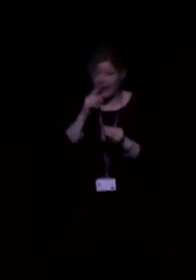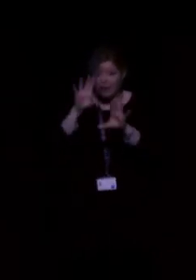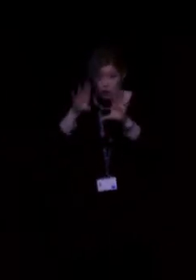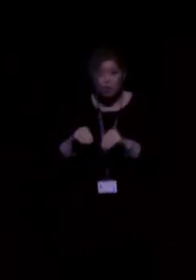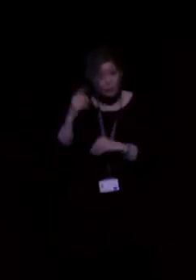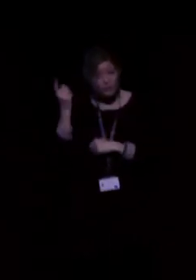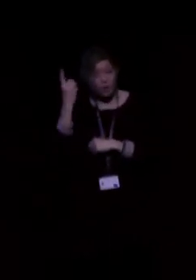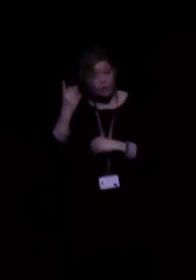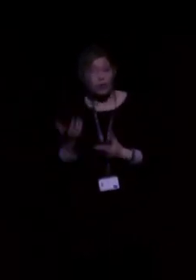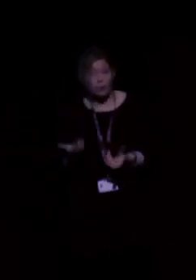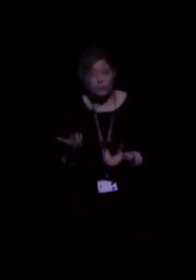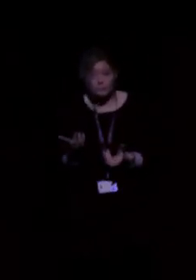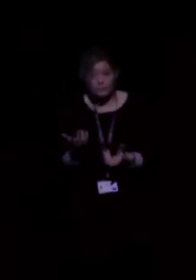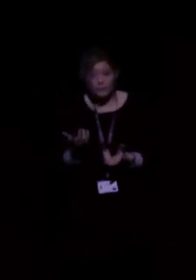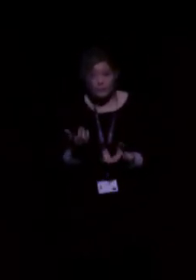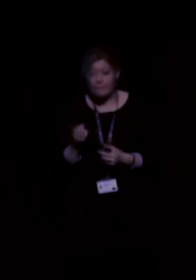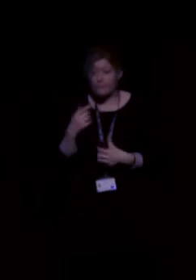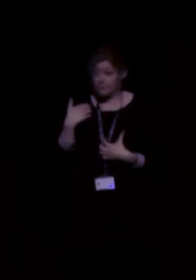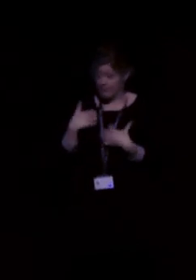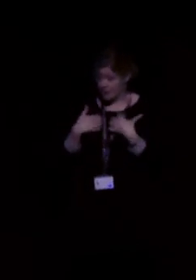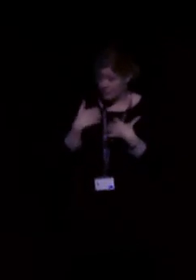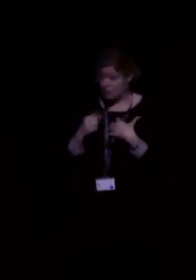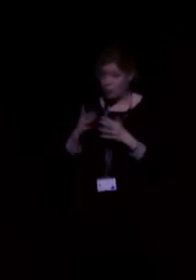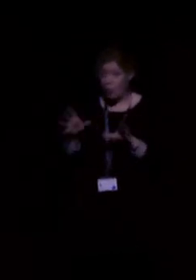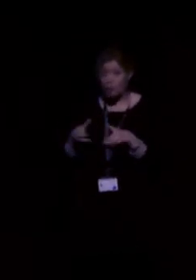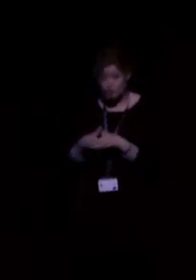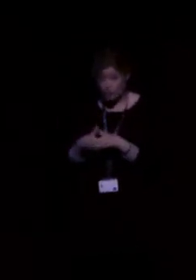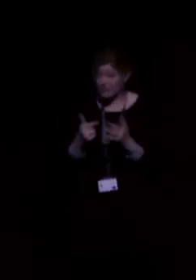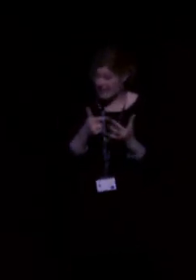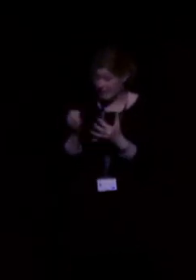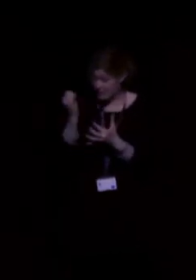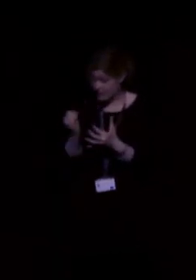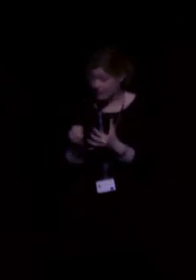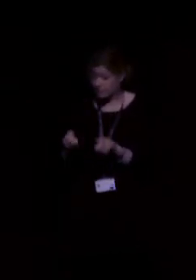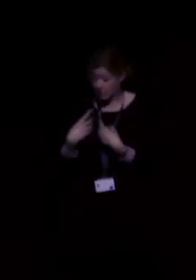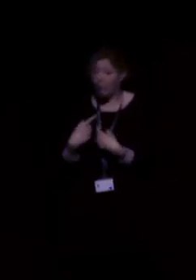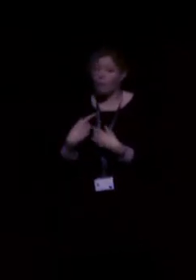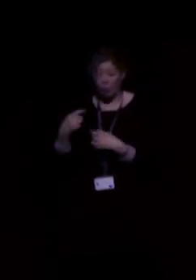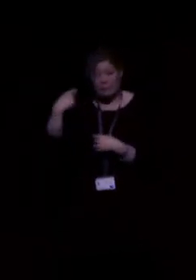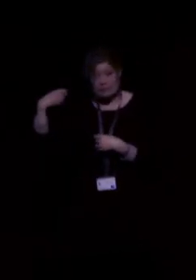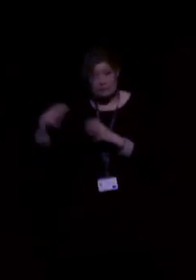vertigo attacks. And interestingly, one group has reported up to 70% of patients improve tinnitus.